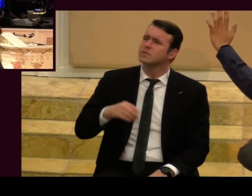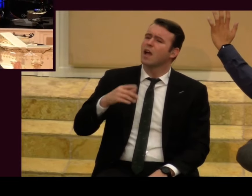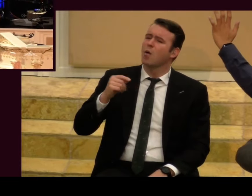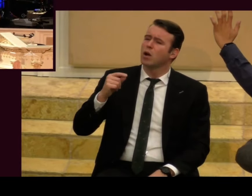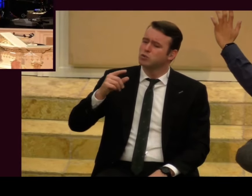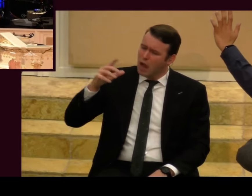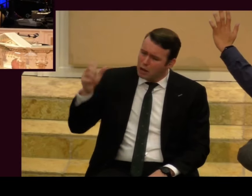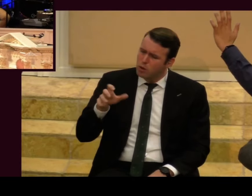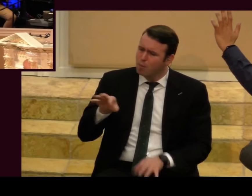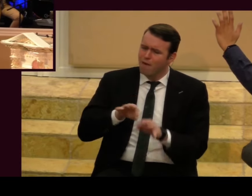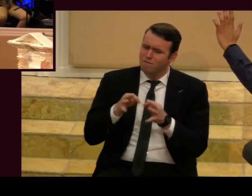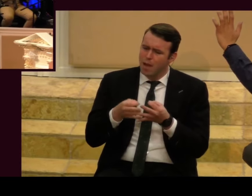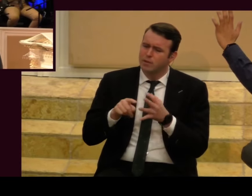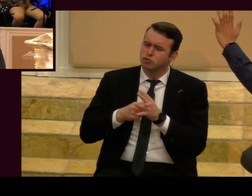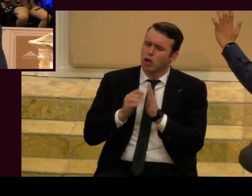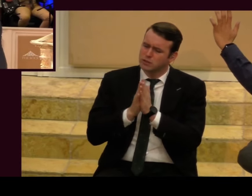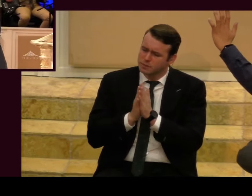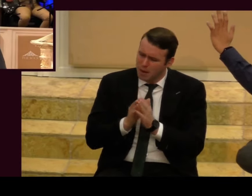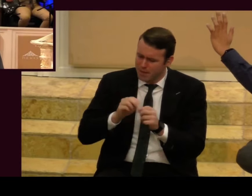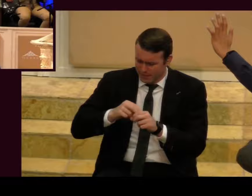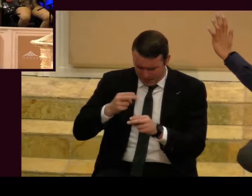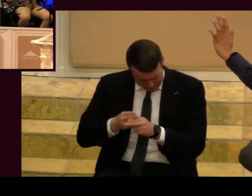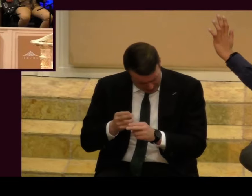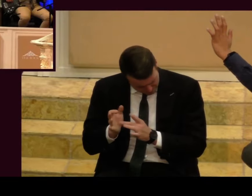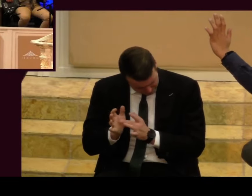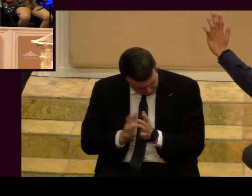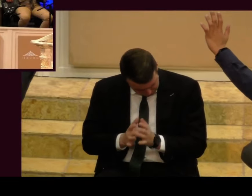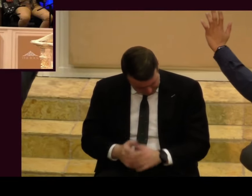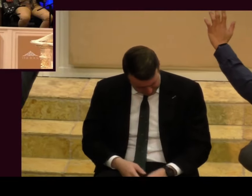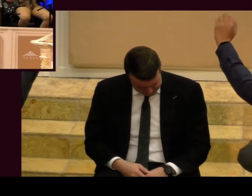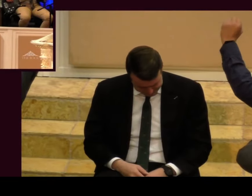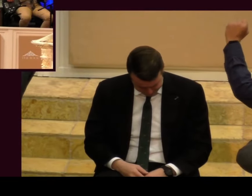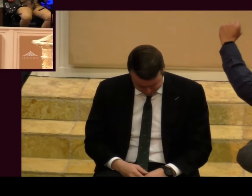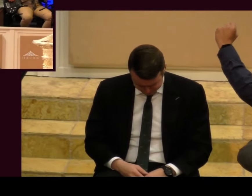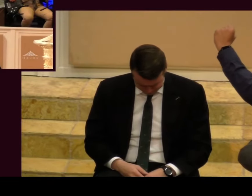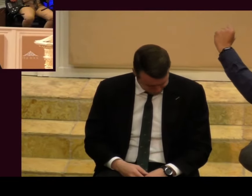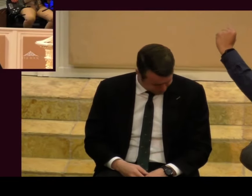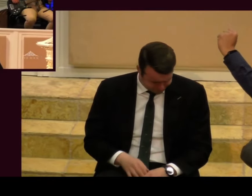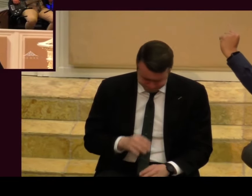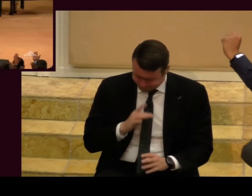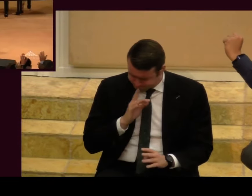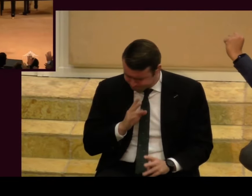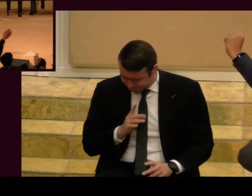Come on, I want you to grab your family and begin to pray in the name of Jesus.